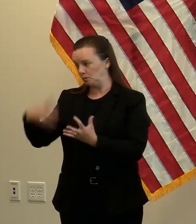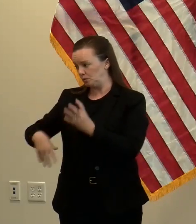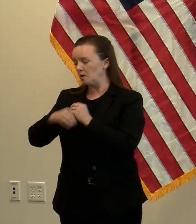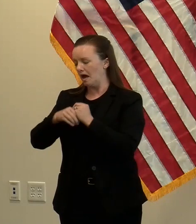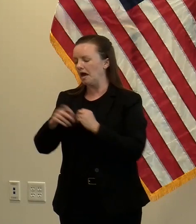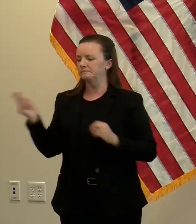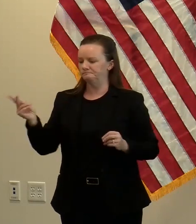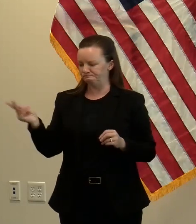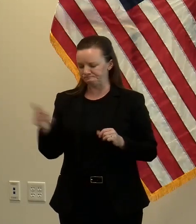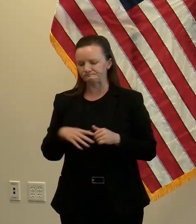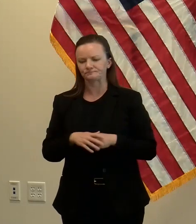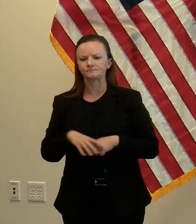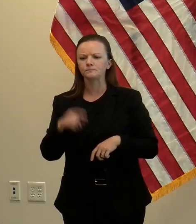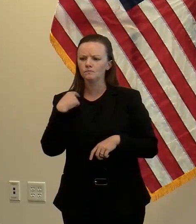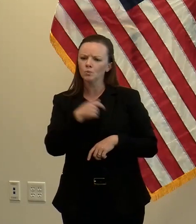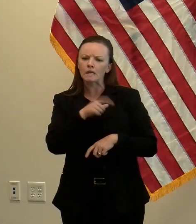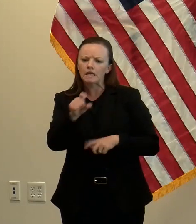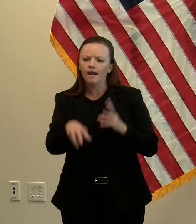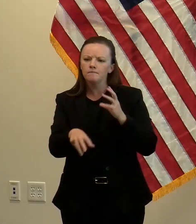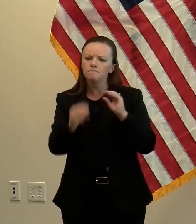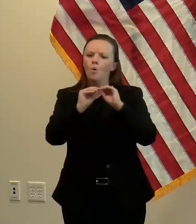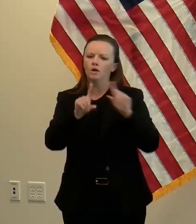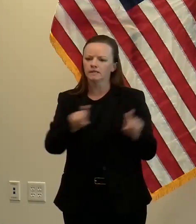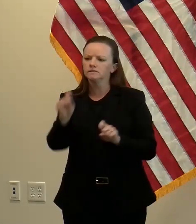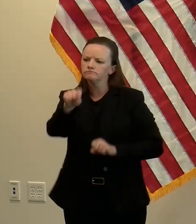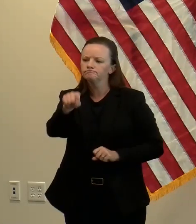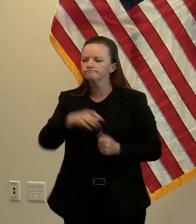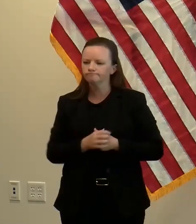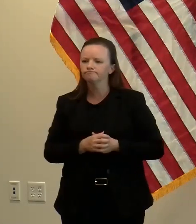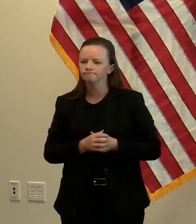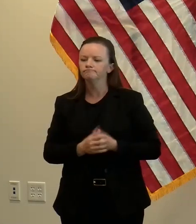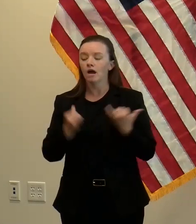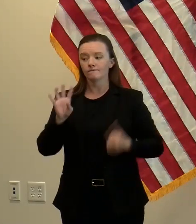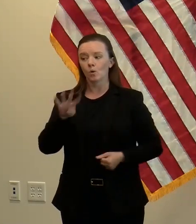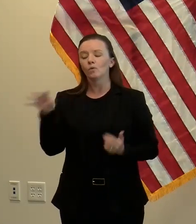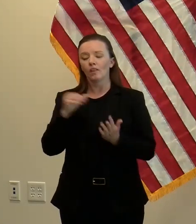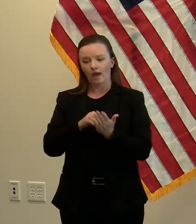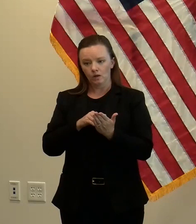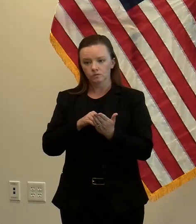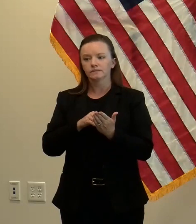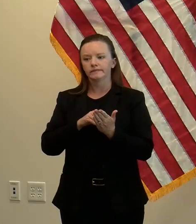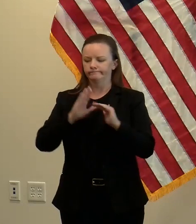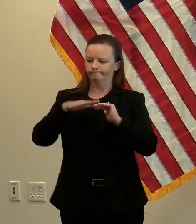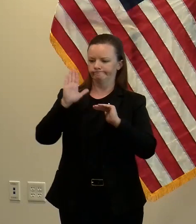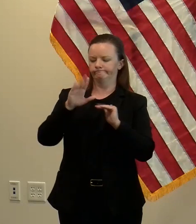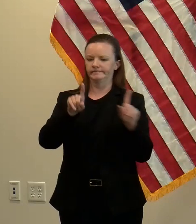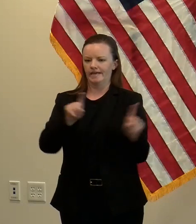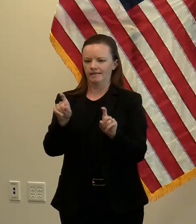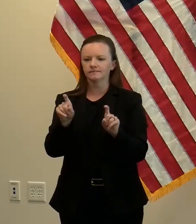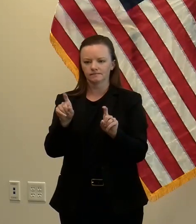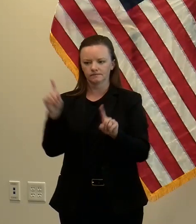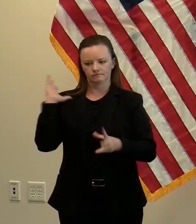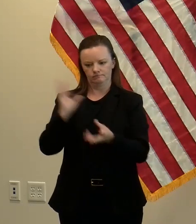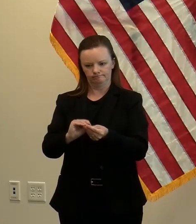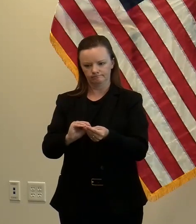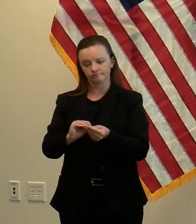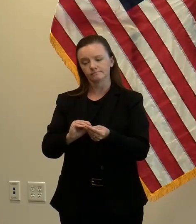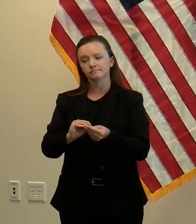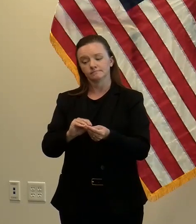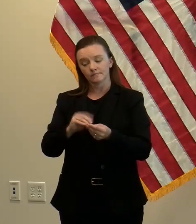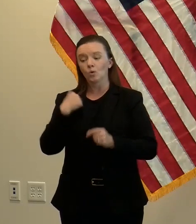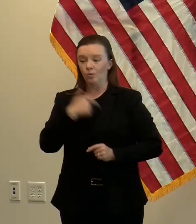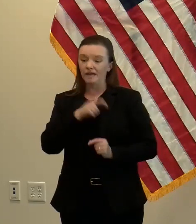well. We need additional testing in Arizona. We're at 44,000 plus tests to date, but we